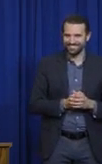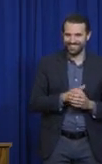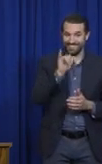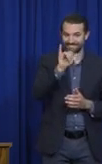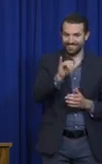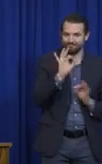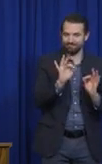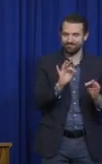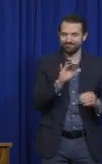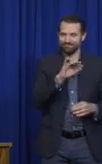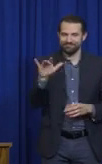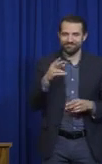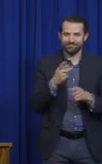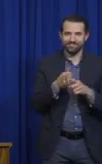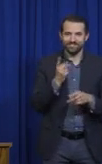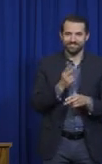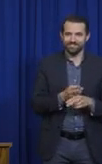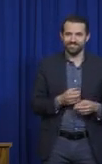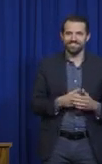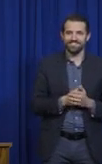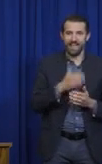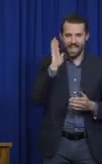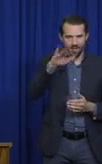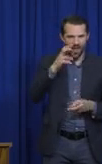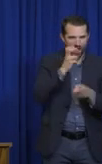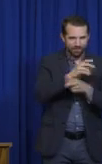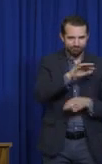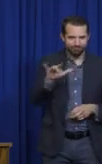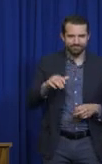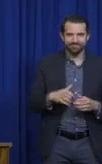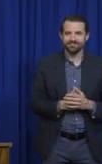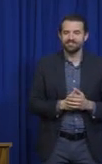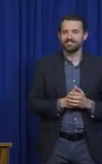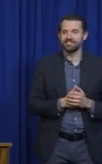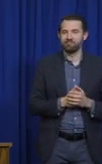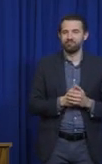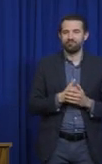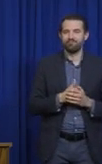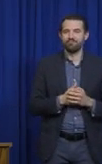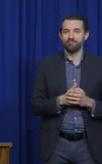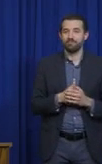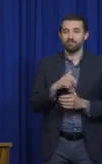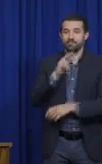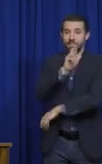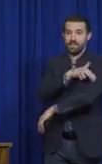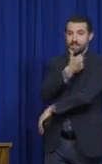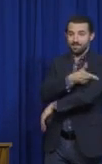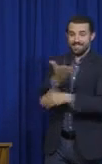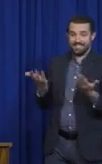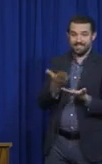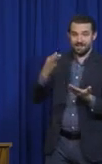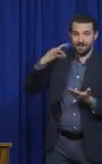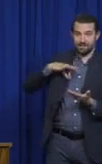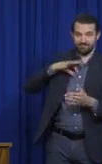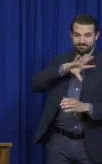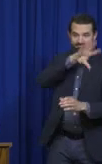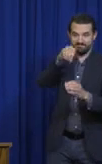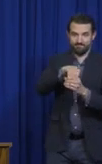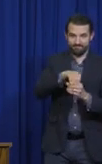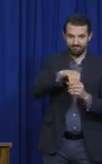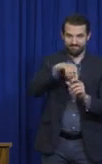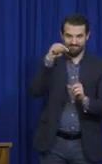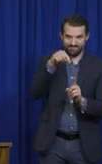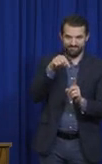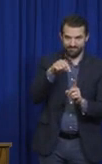not one that interprets easily. I don't know whether the hospital in Maine that is participating was part of the results